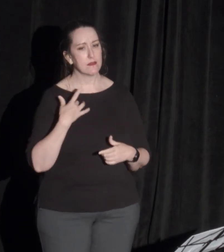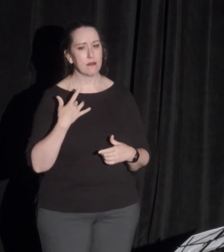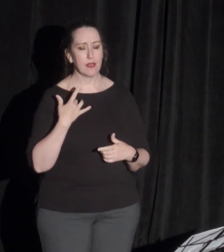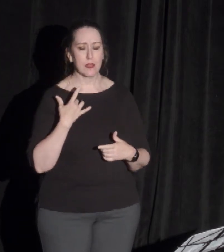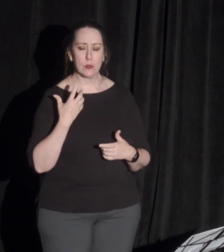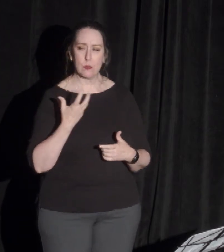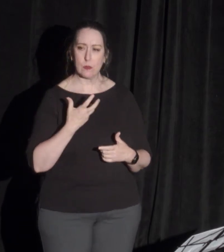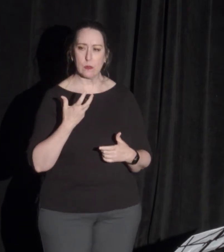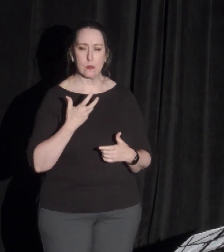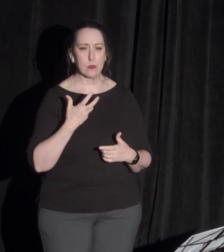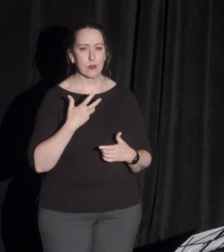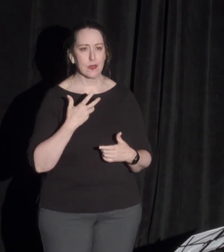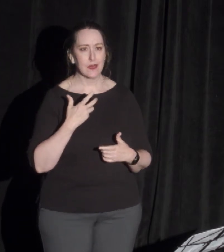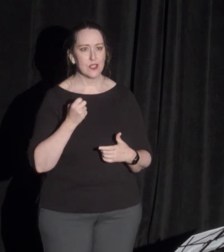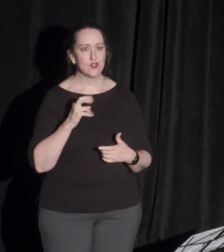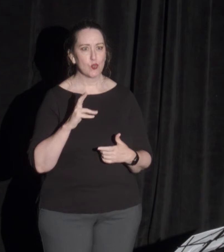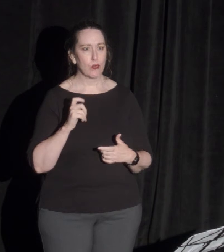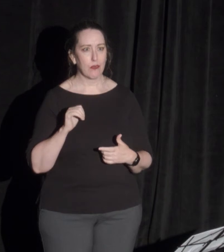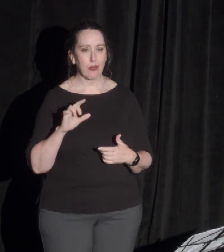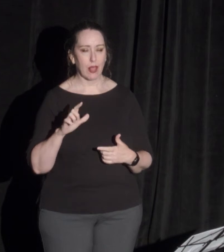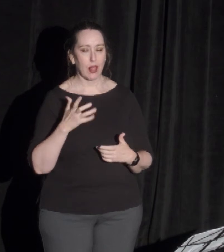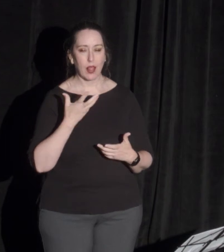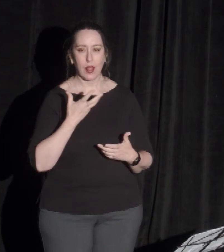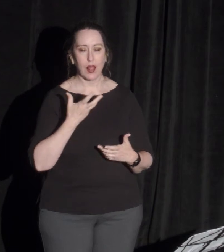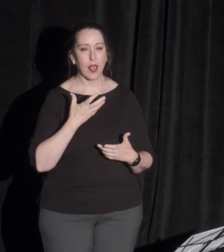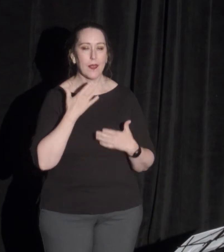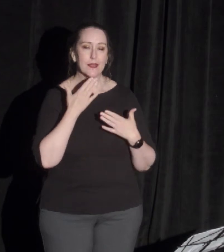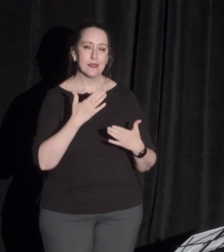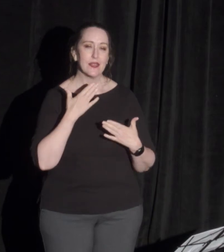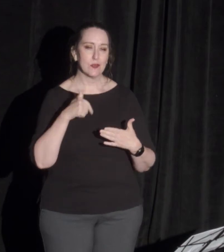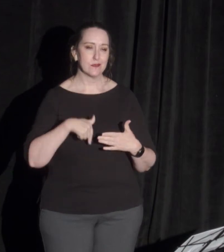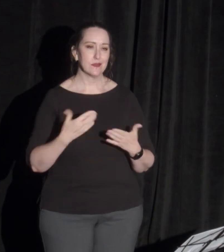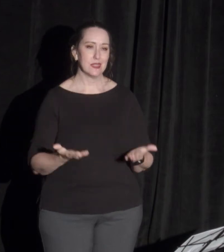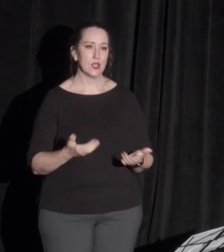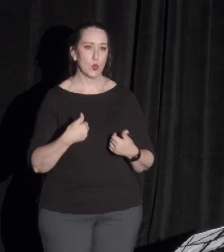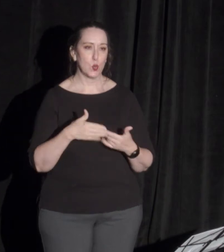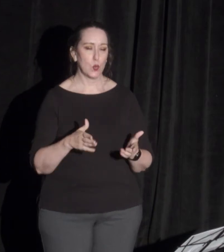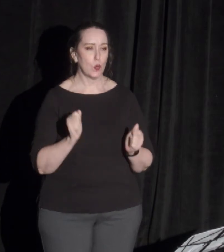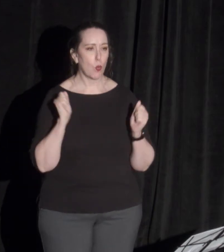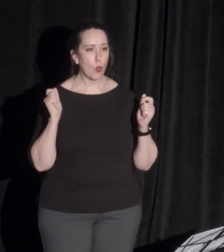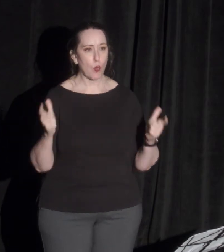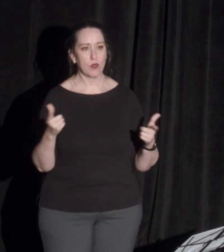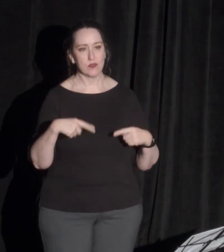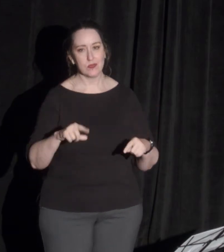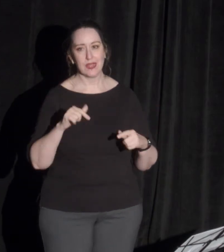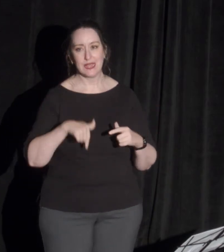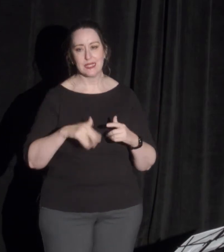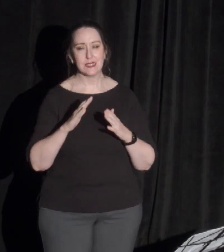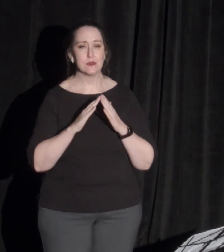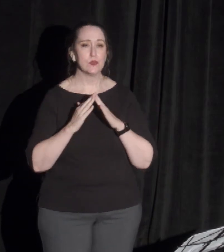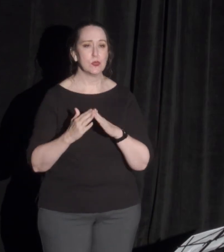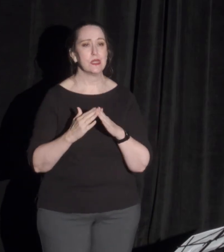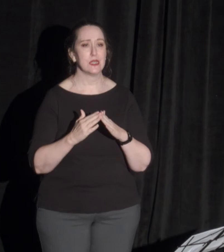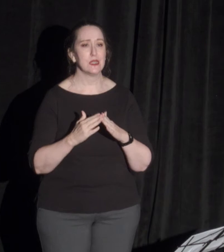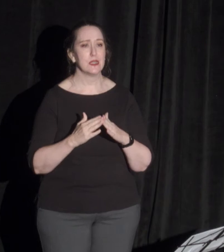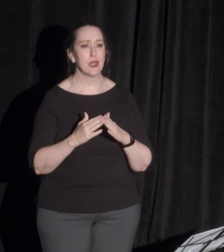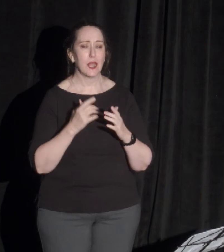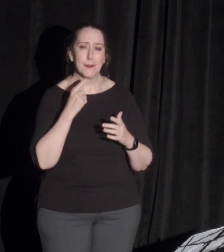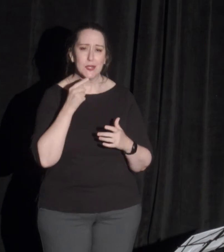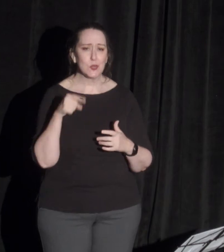incredibly surreal. I am so grateful to be in this room with all of you and with this community. I've missed you all. This is somehow